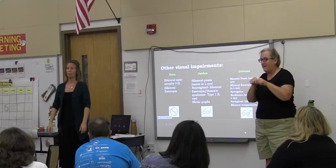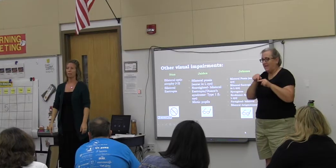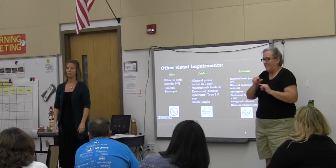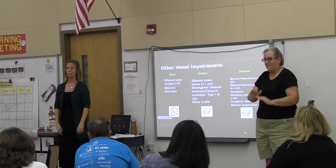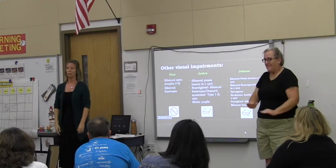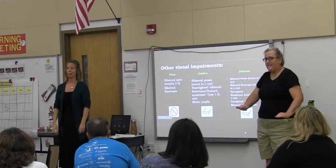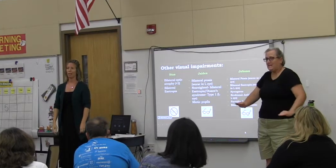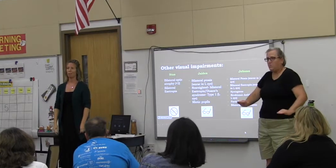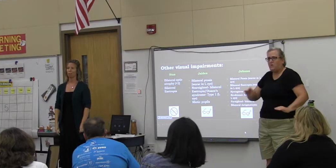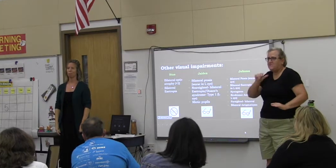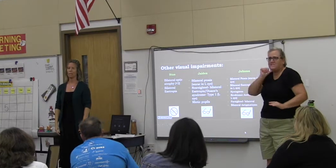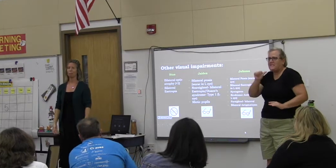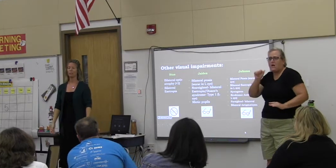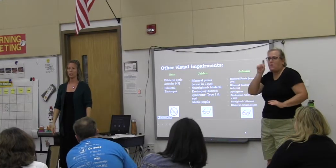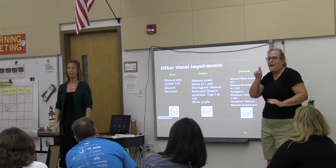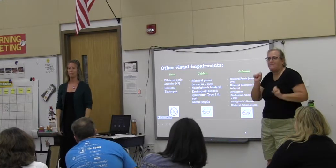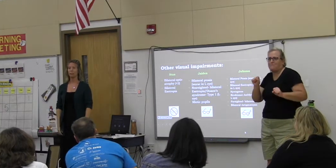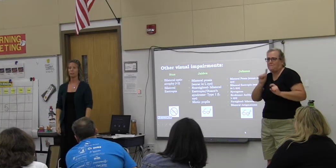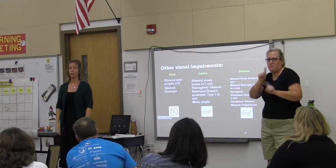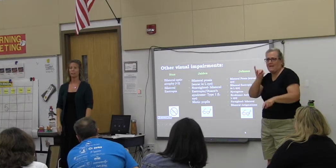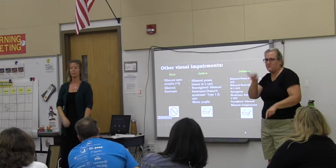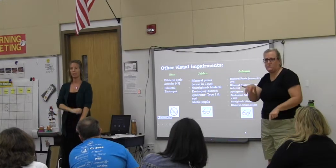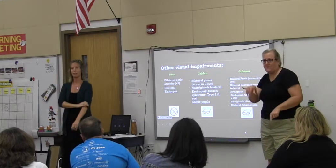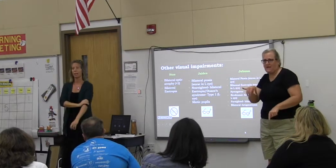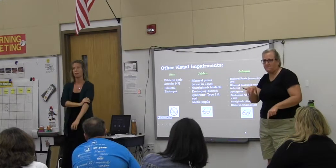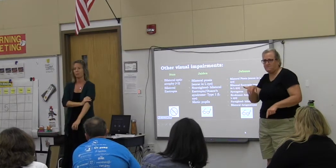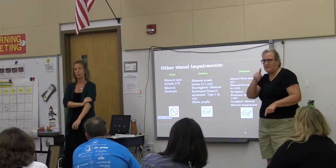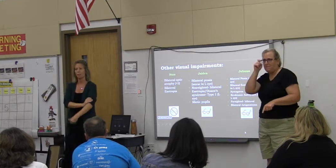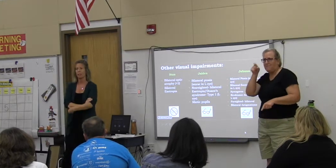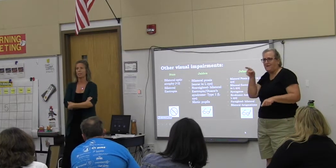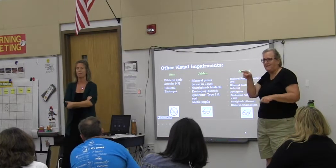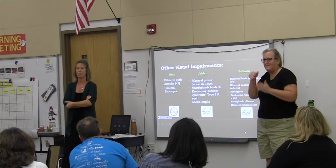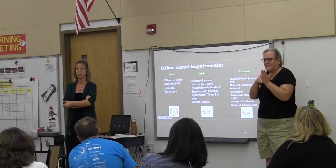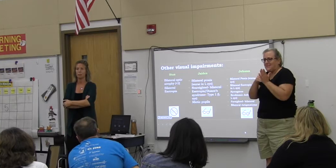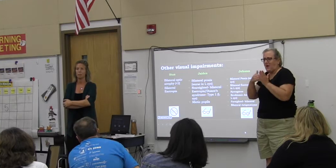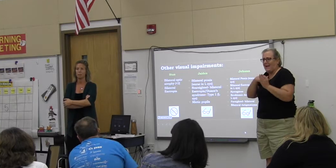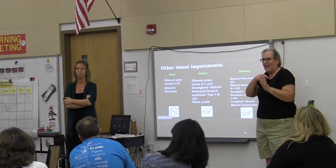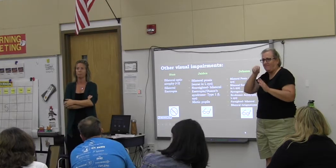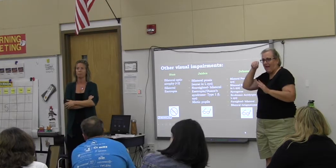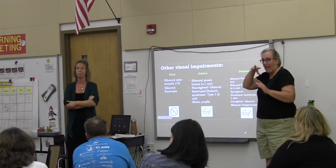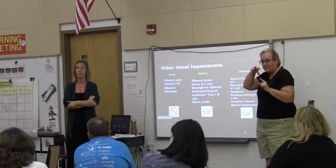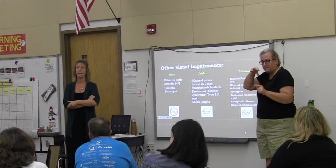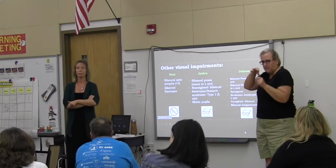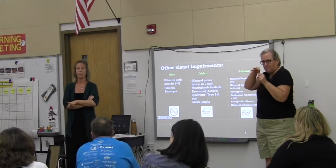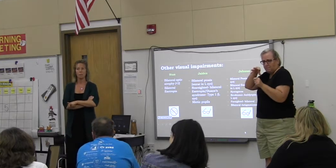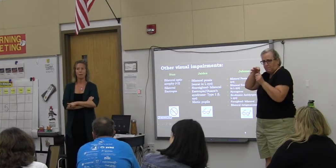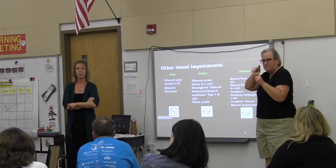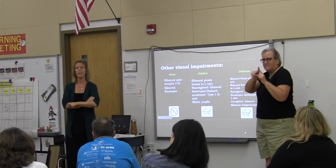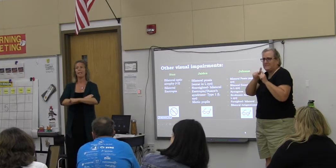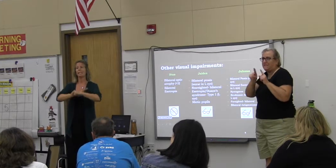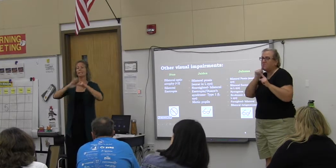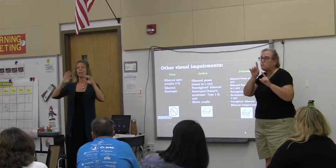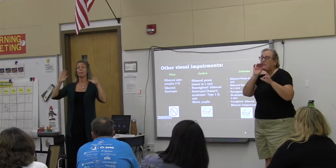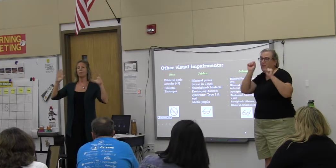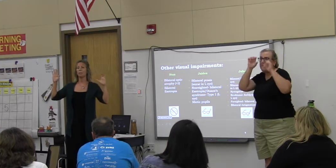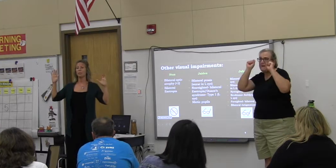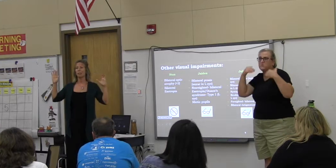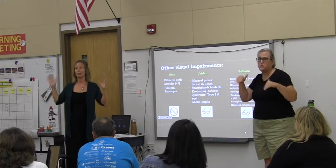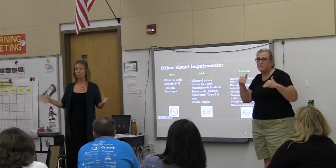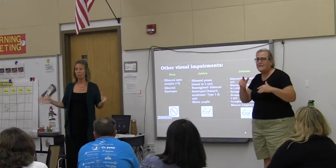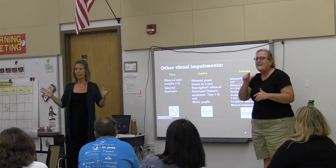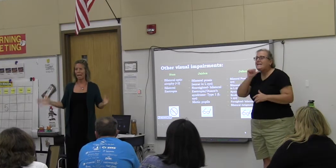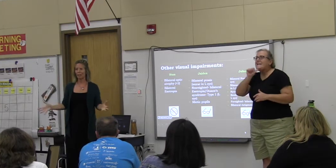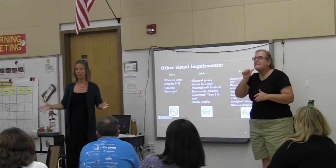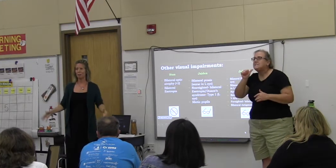have to be able to answer, that they can still tell if they're farsighted or nearsighted. It's pretty amazing. It's not the